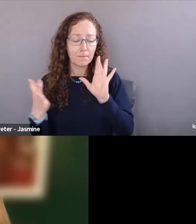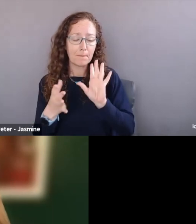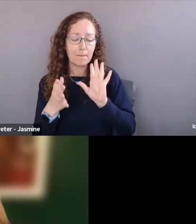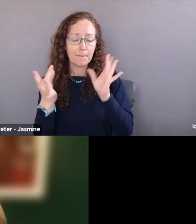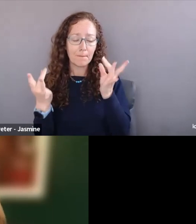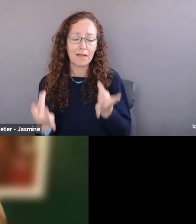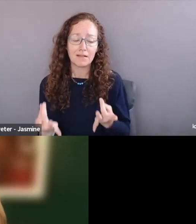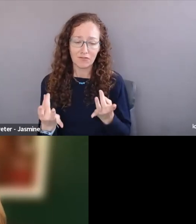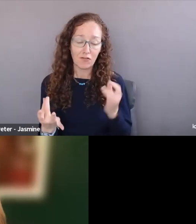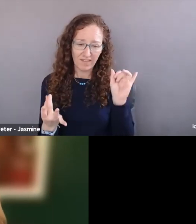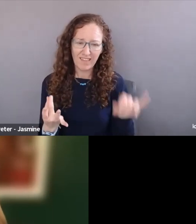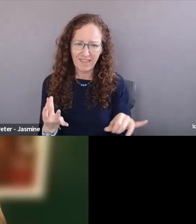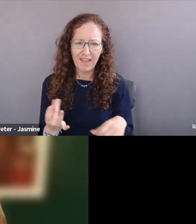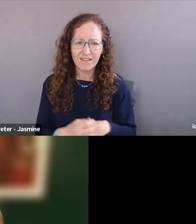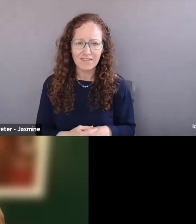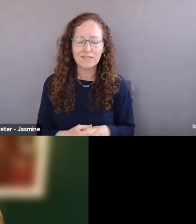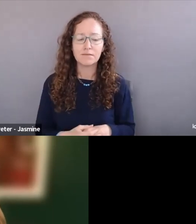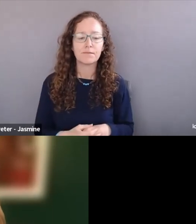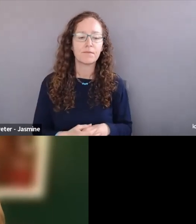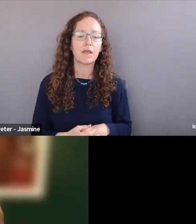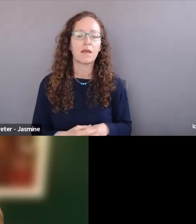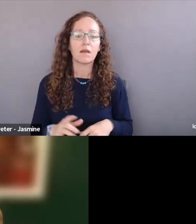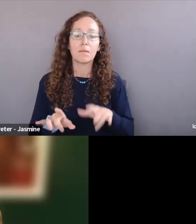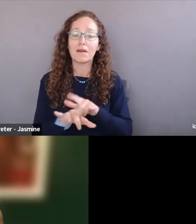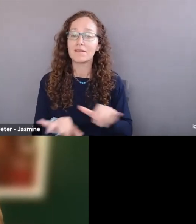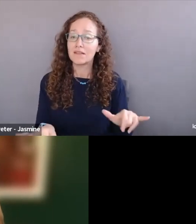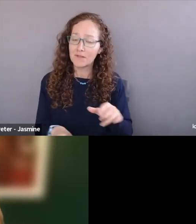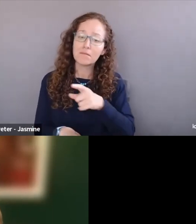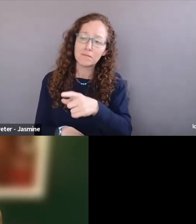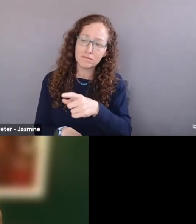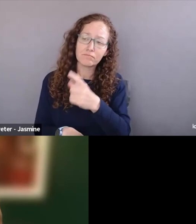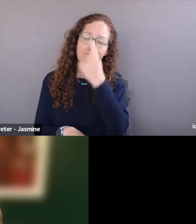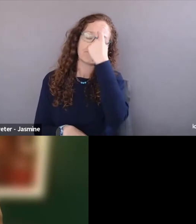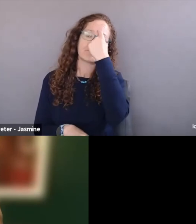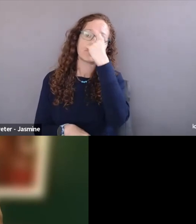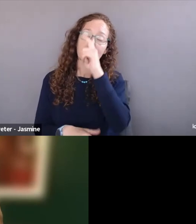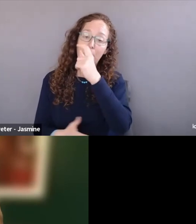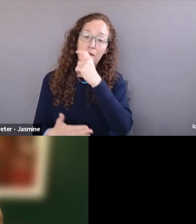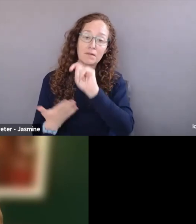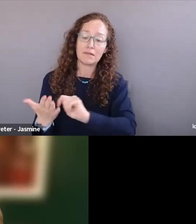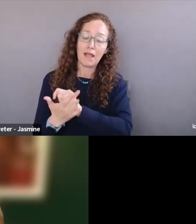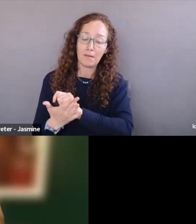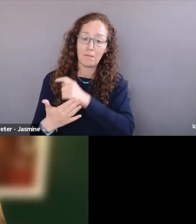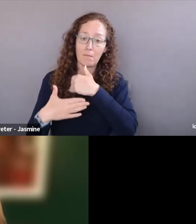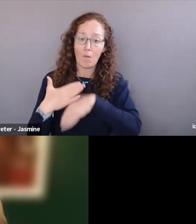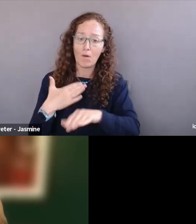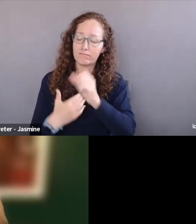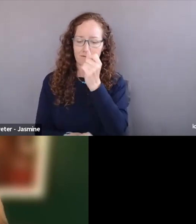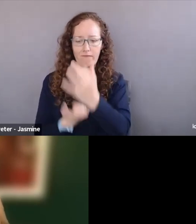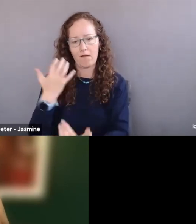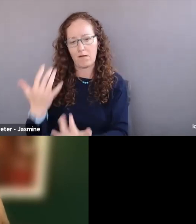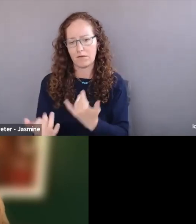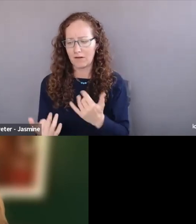think that you were born in a time of fire, that is inspirational, and that we